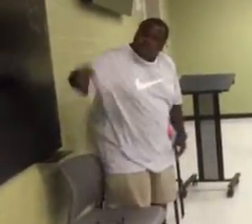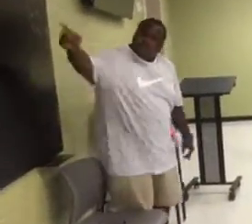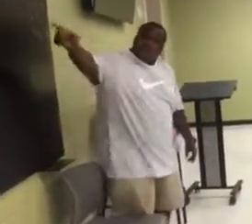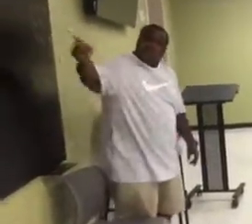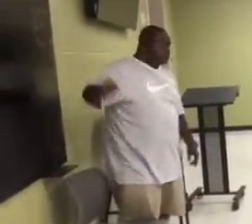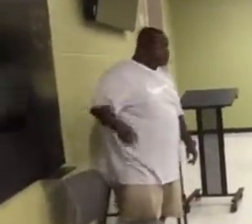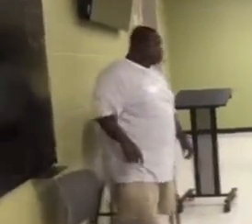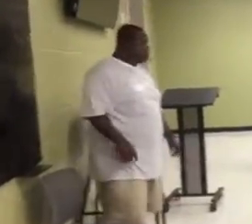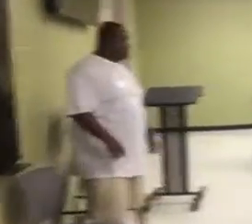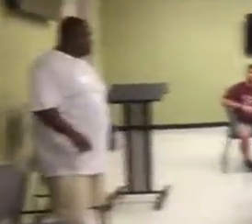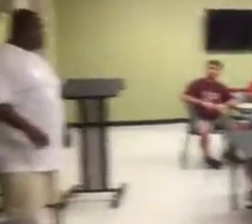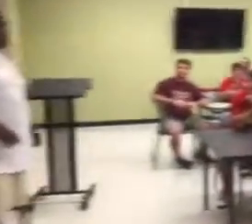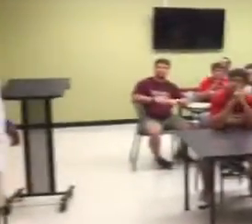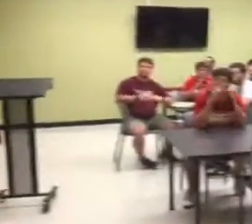Next one?